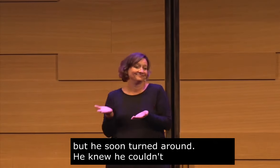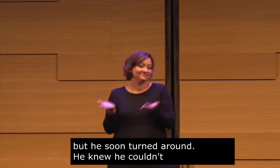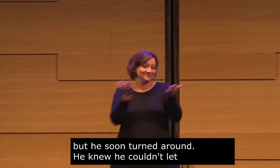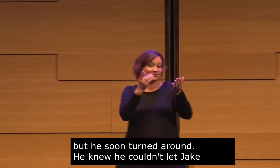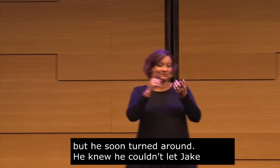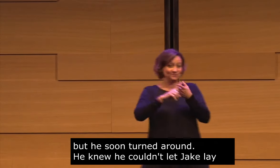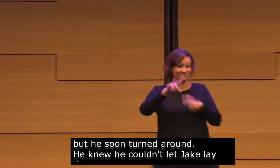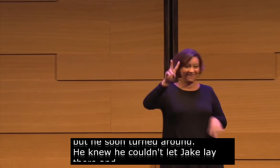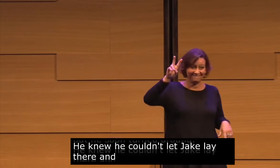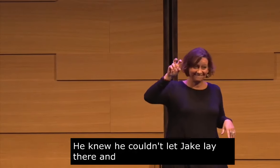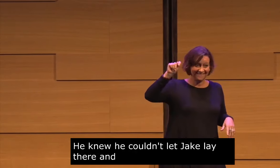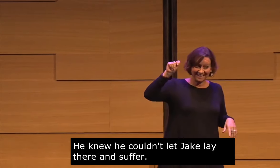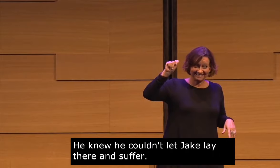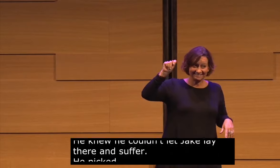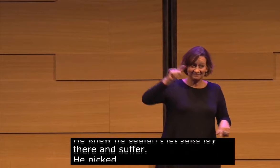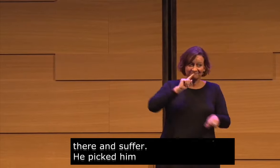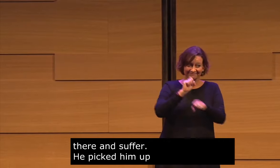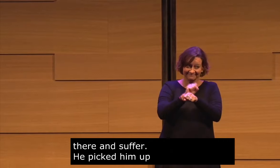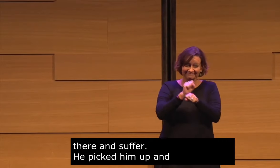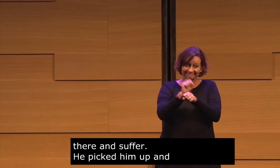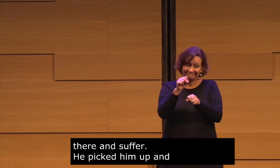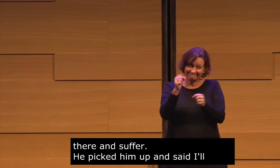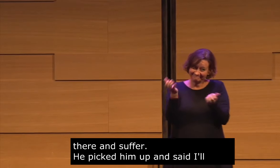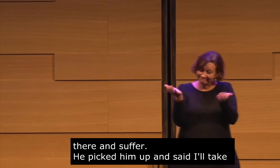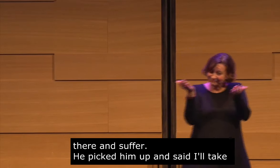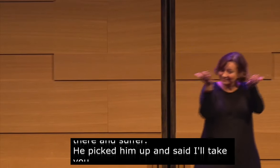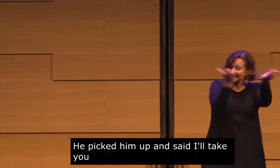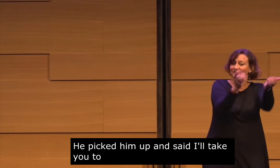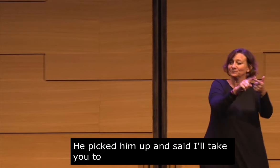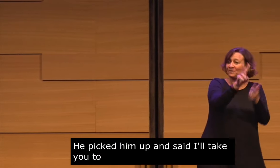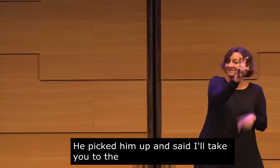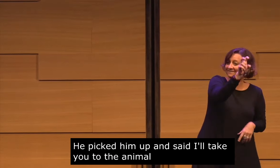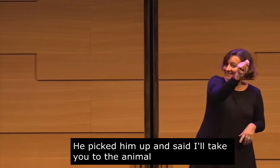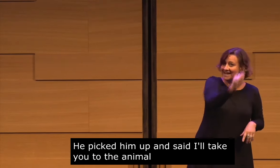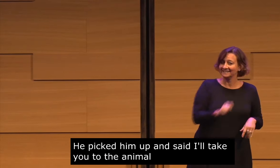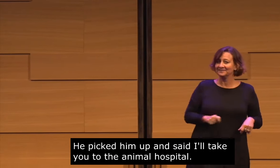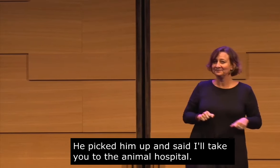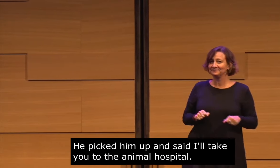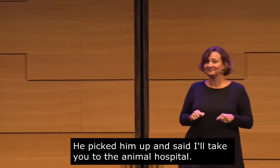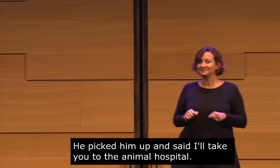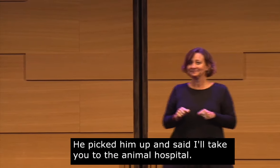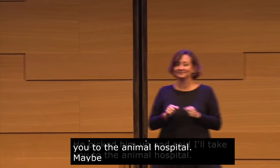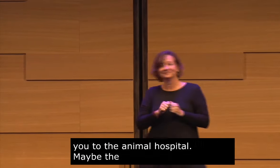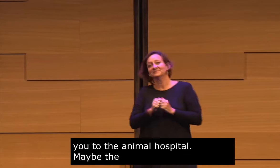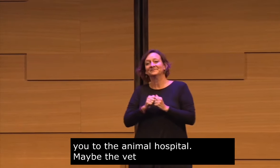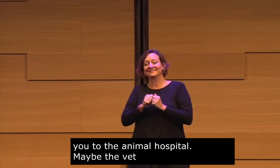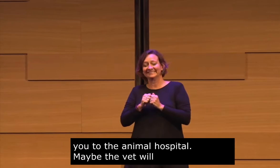and suffer. He picked him up and said, I'll take you to the animal hospital. Maybe the vet will know what to do with